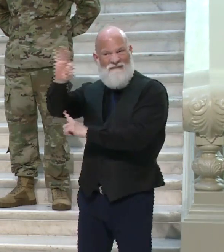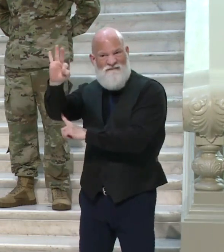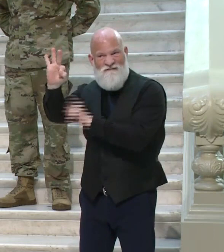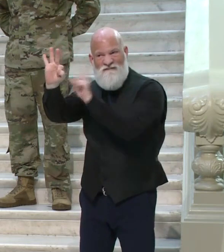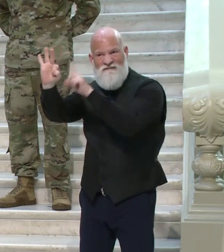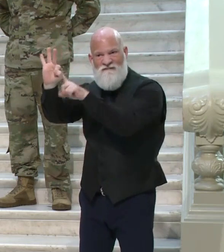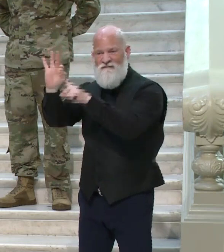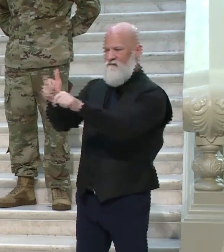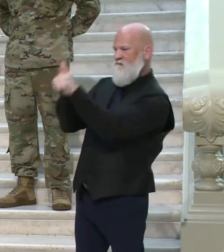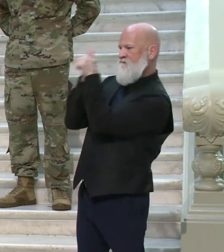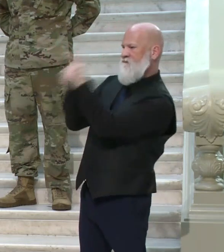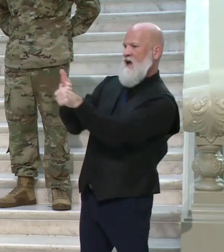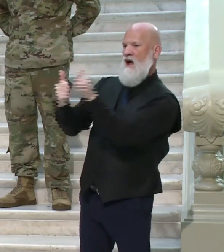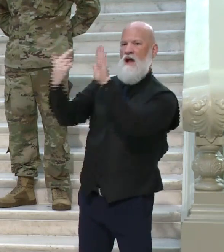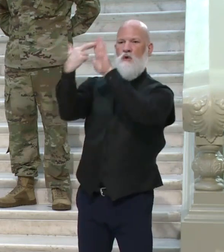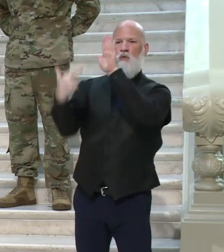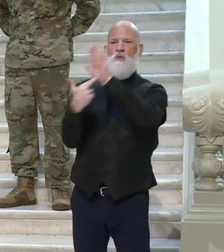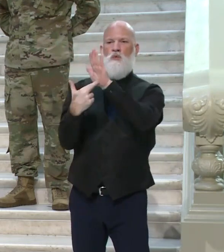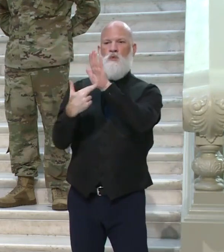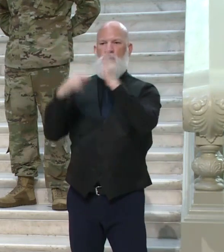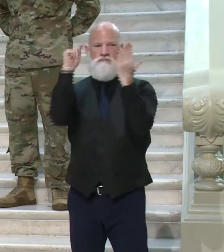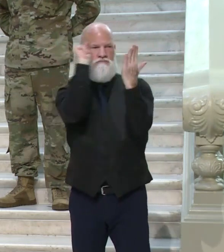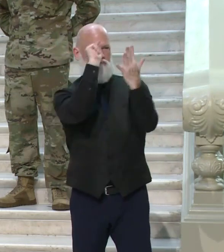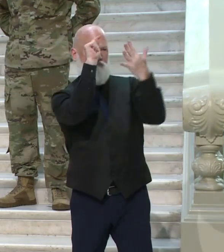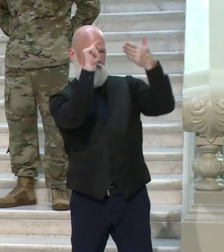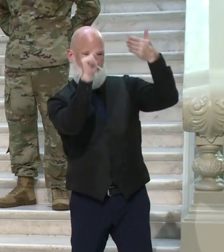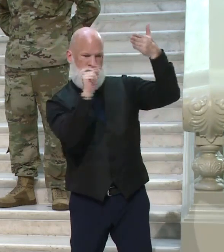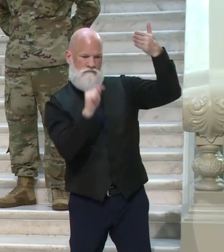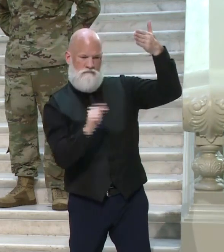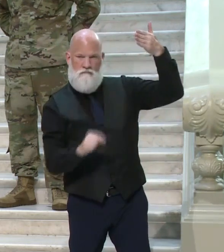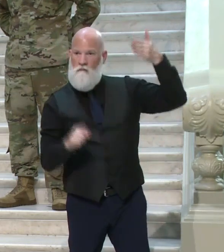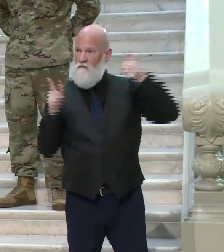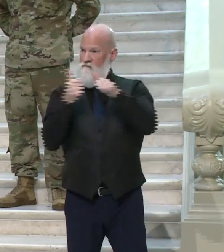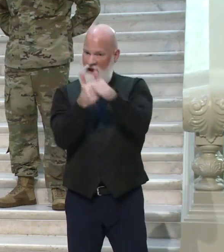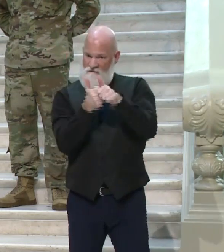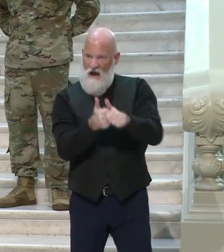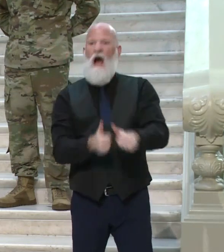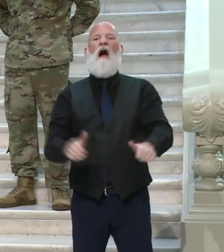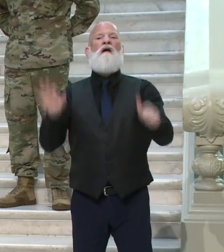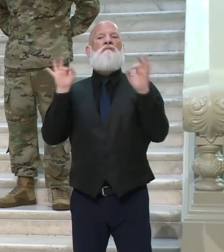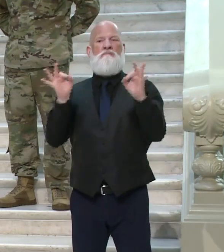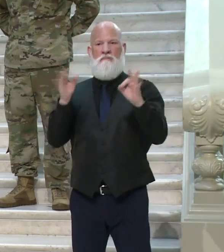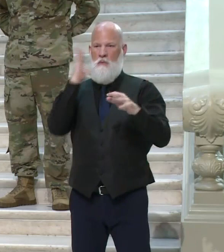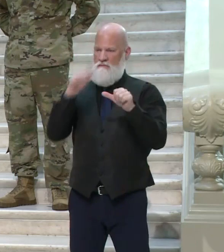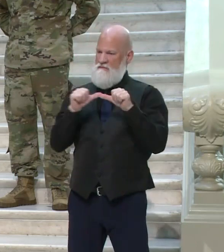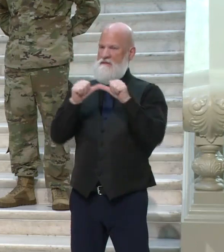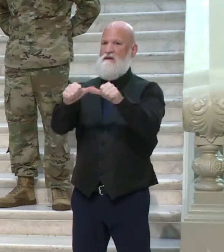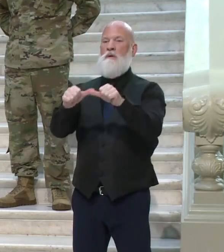criteria that will help continue to prevent the spread of COVID-19.